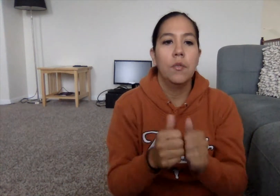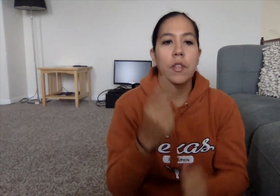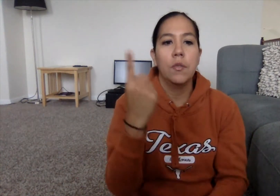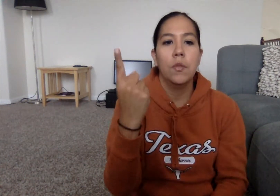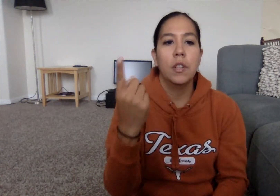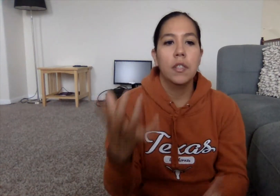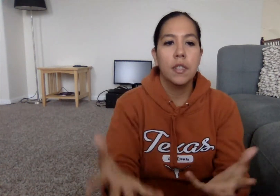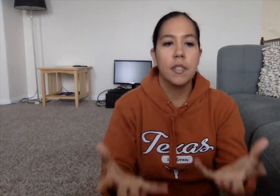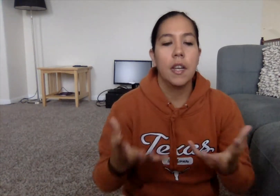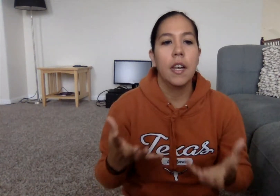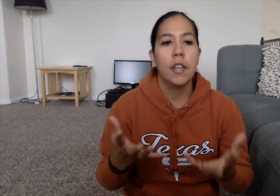with one desire